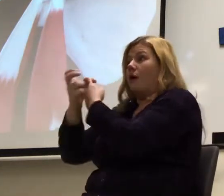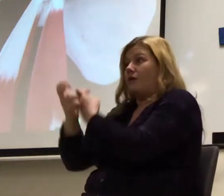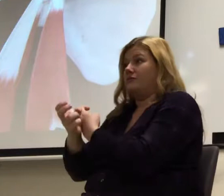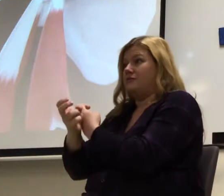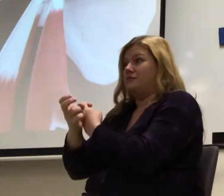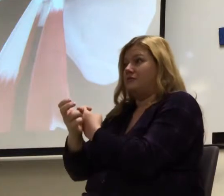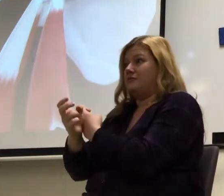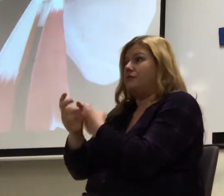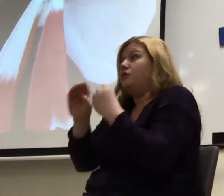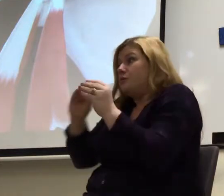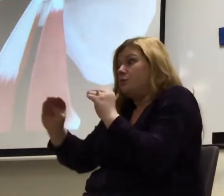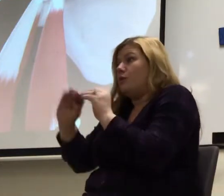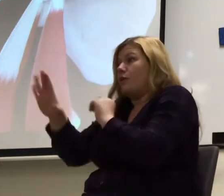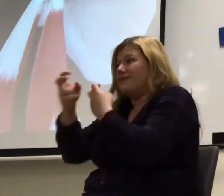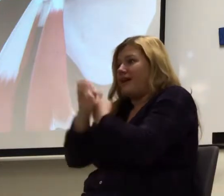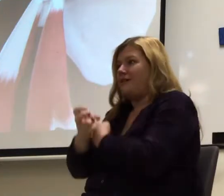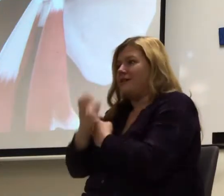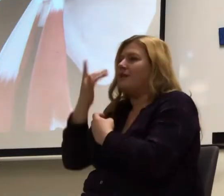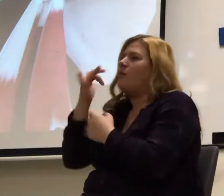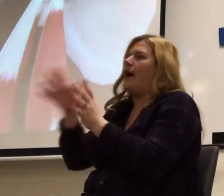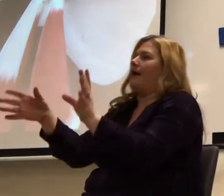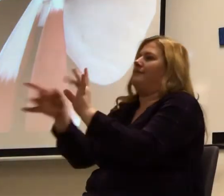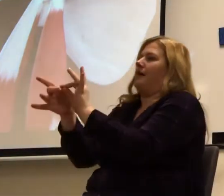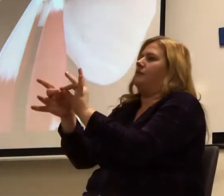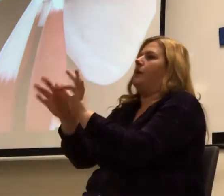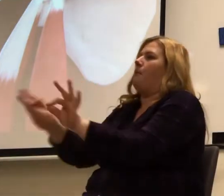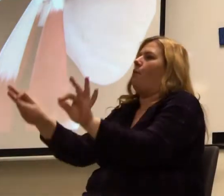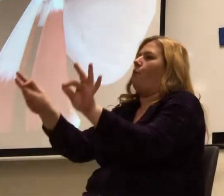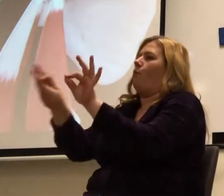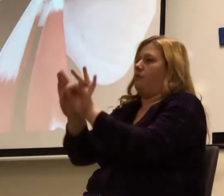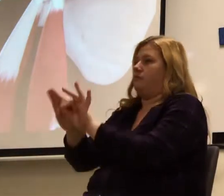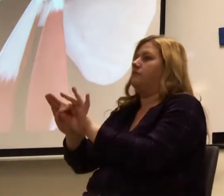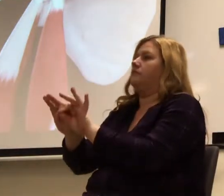skeleton. That's why attachments are important.